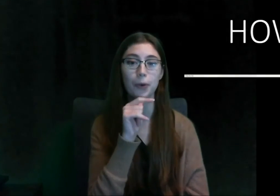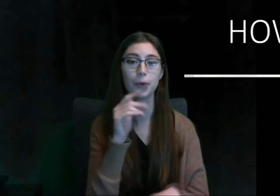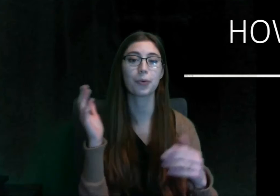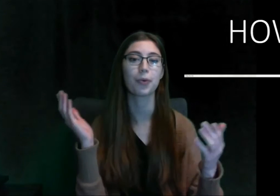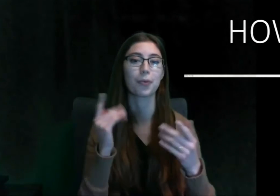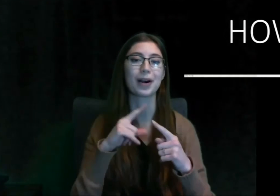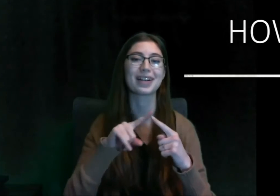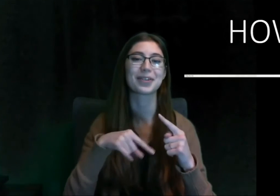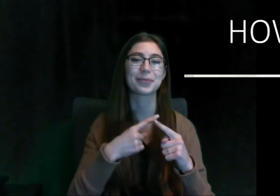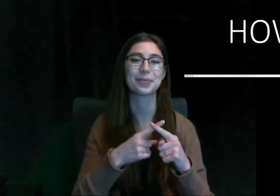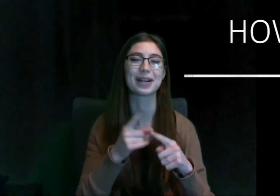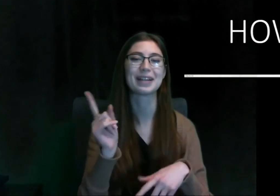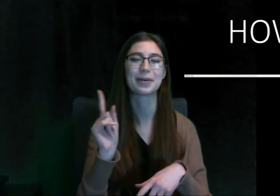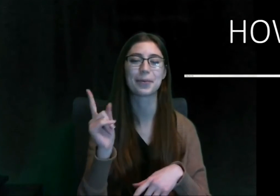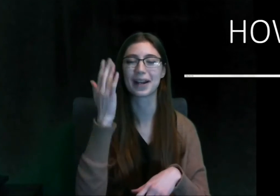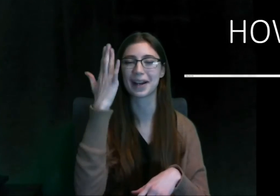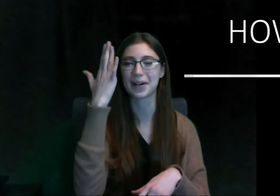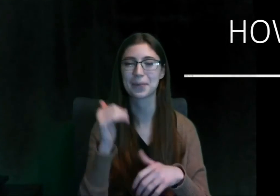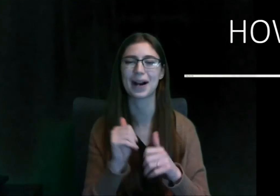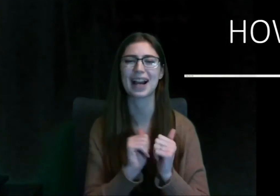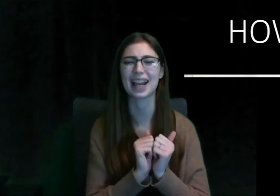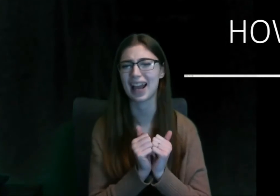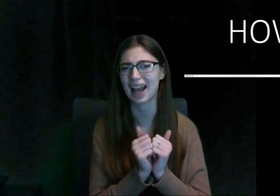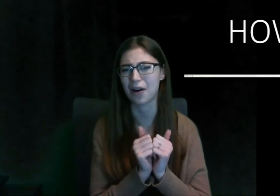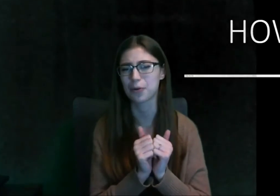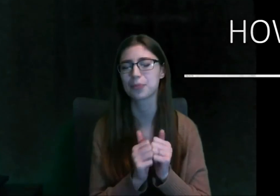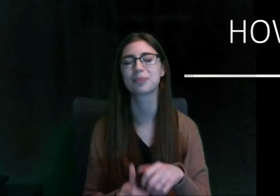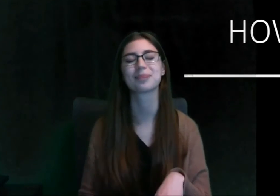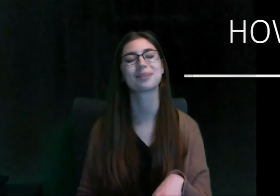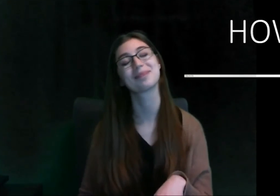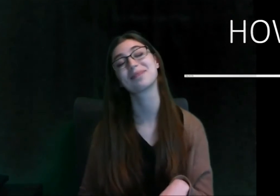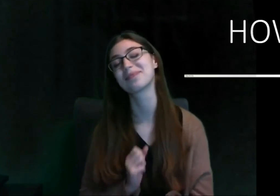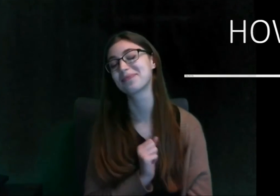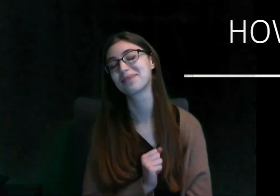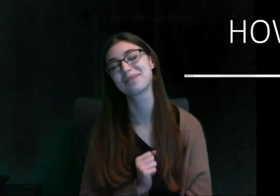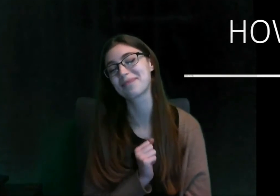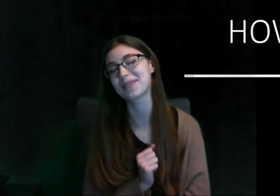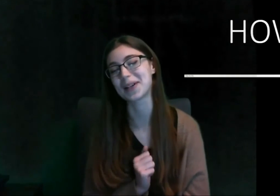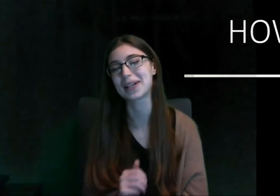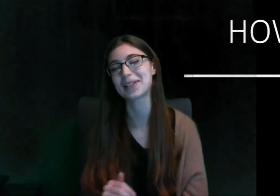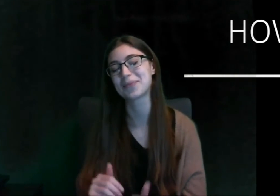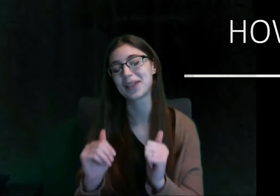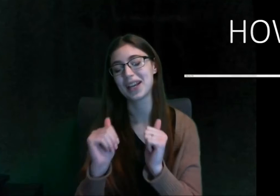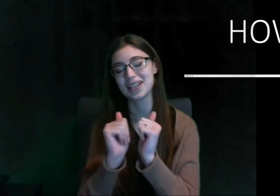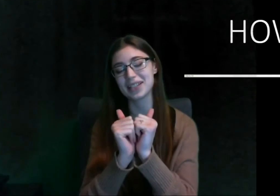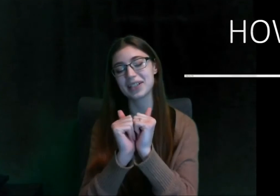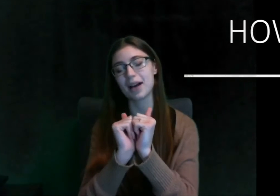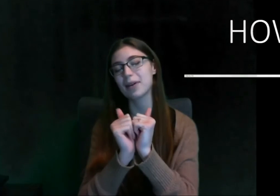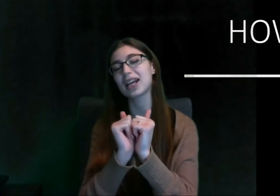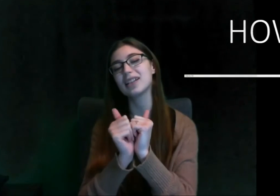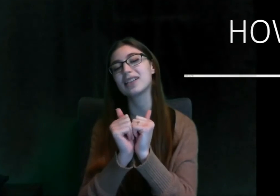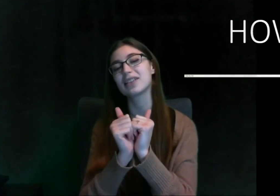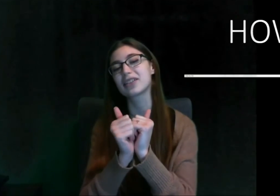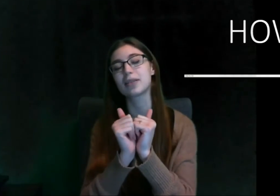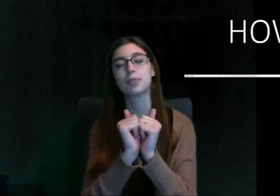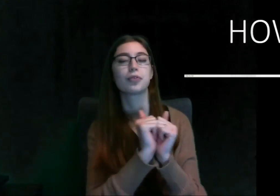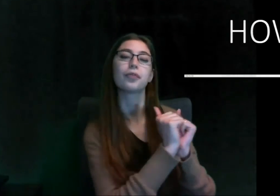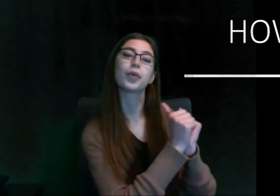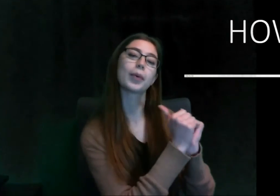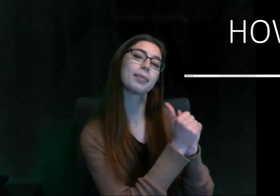Who, what, when, where, why, how. Sorry. So your dominant hand is just going to move forward and back